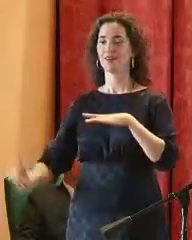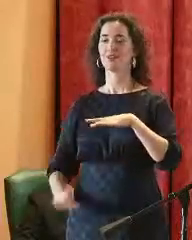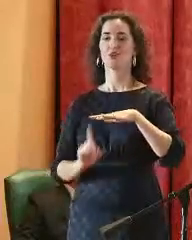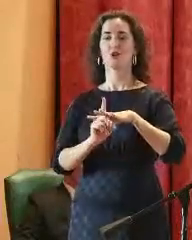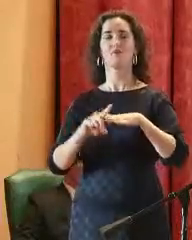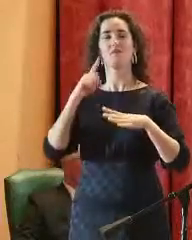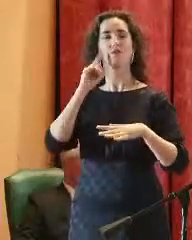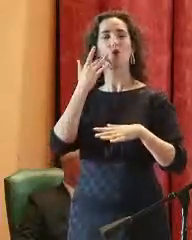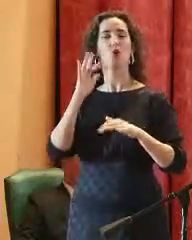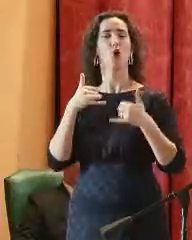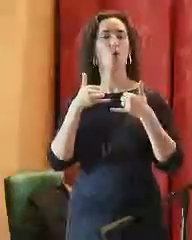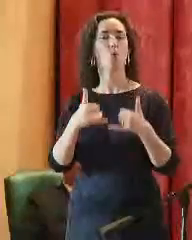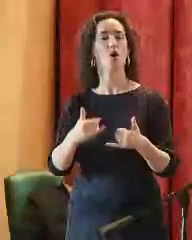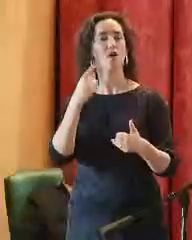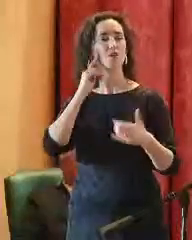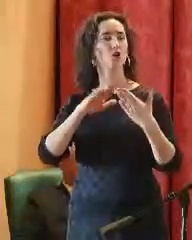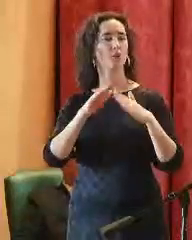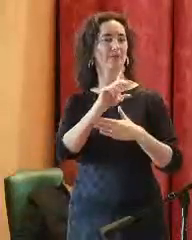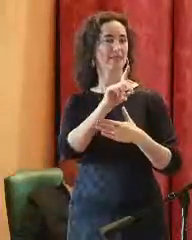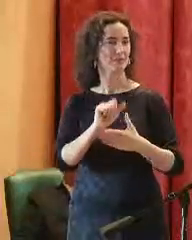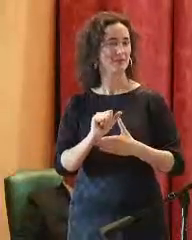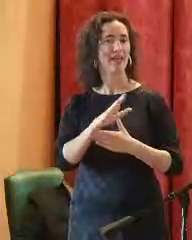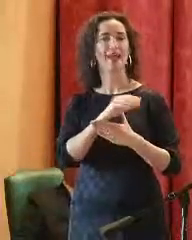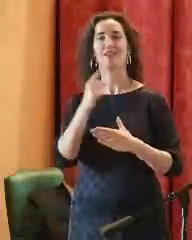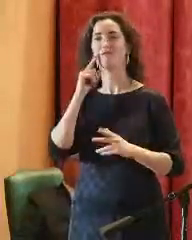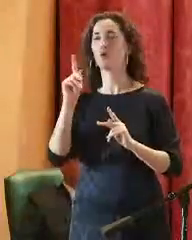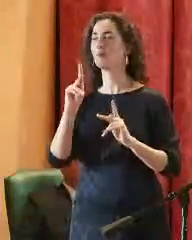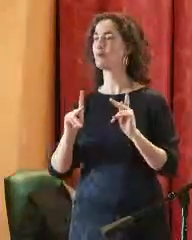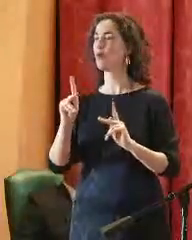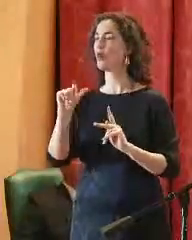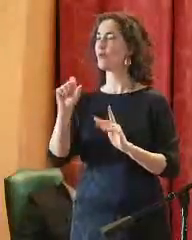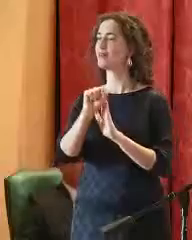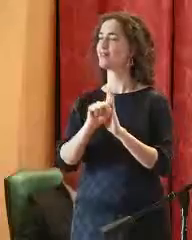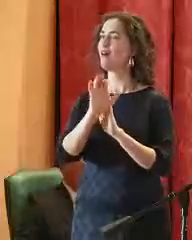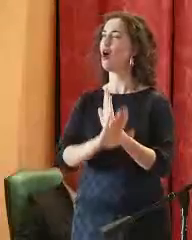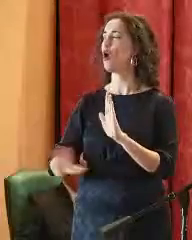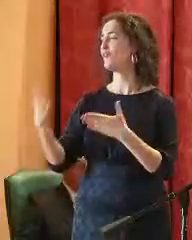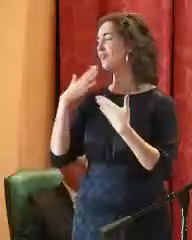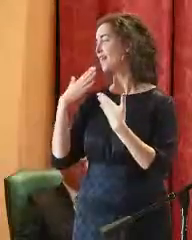Gold Awards, for the disability community, and for the people of the state of Louisiana. Thank